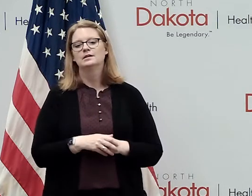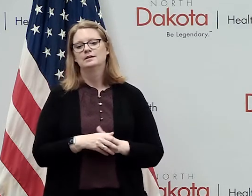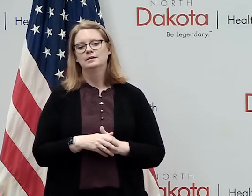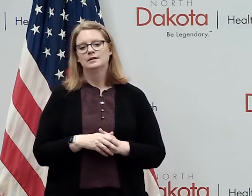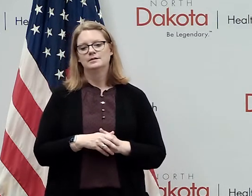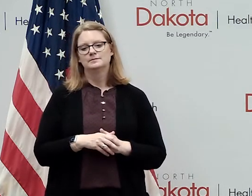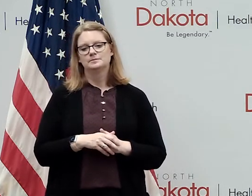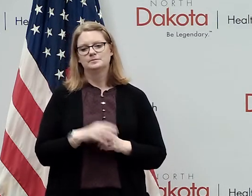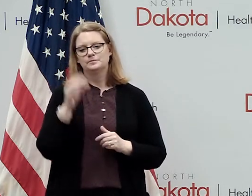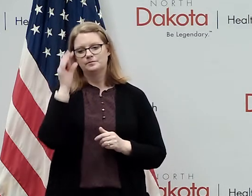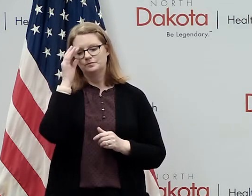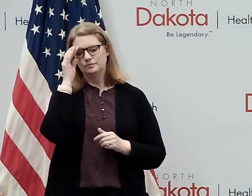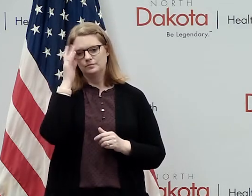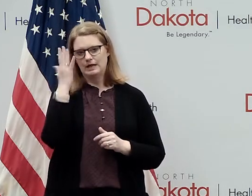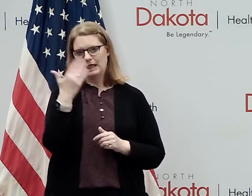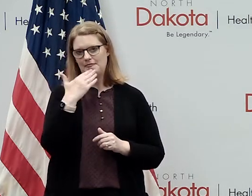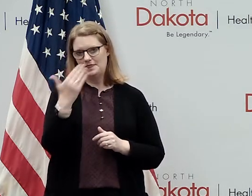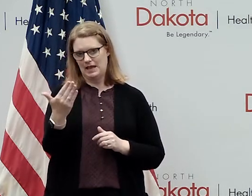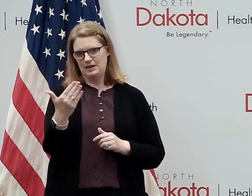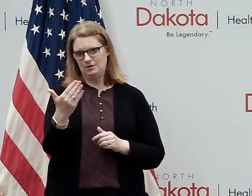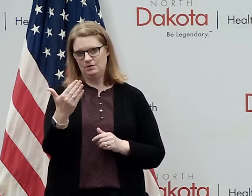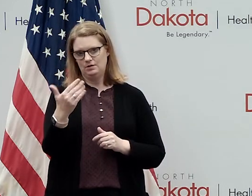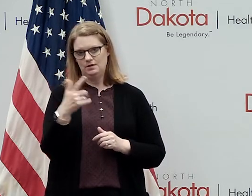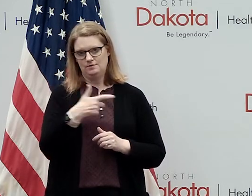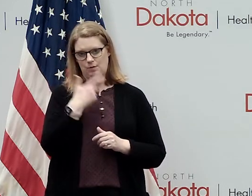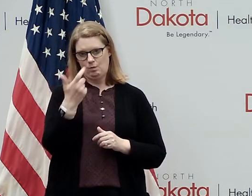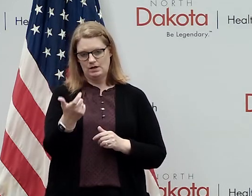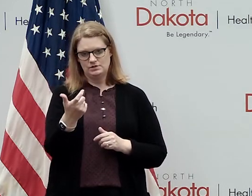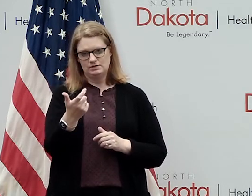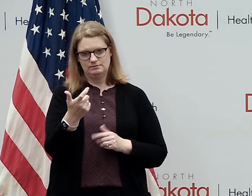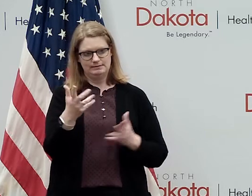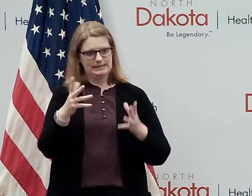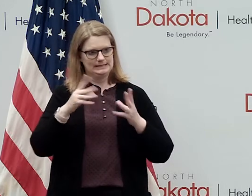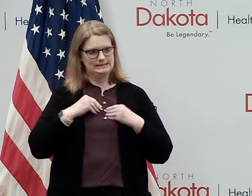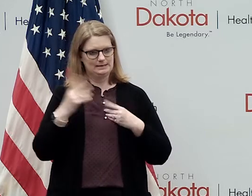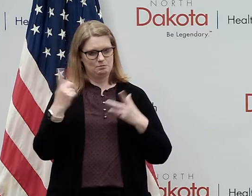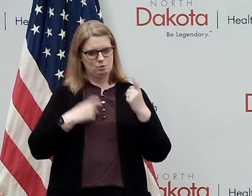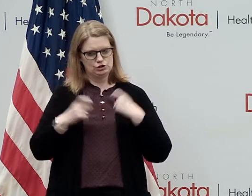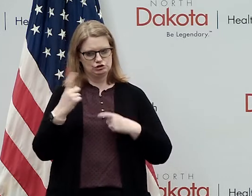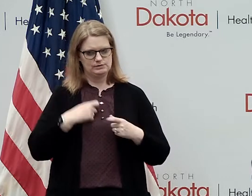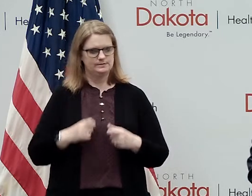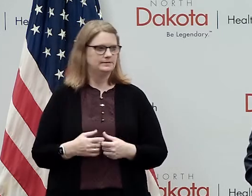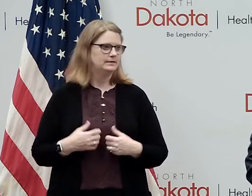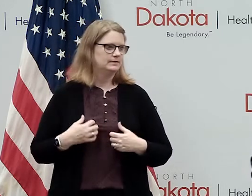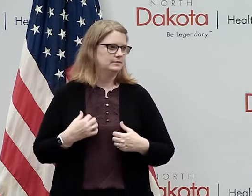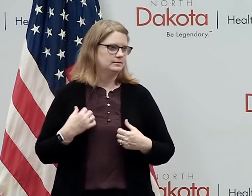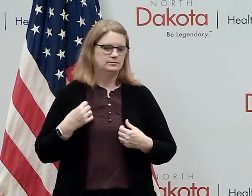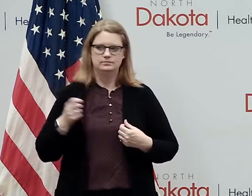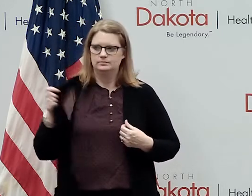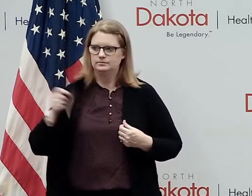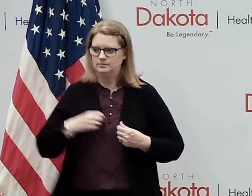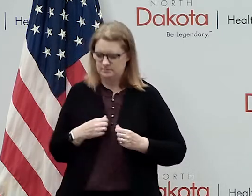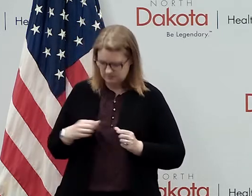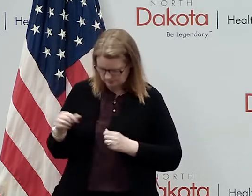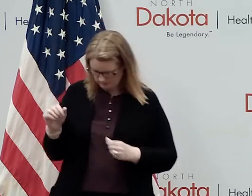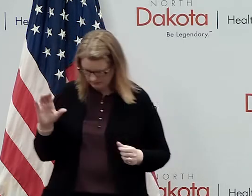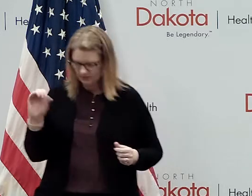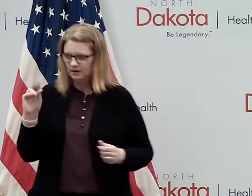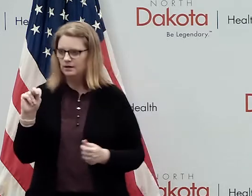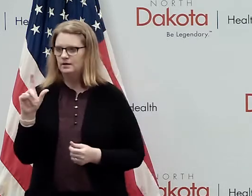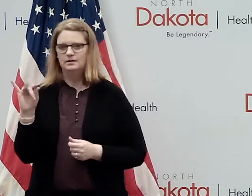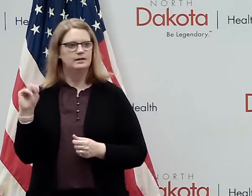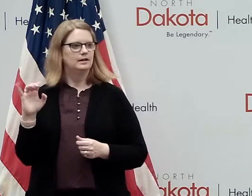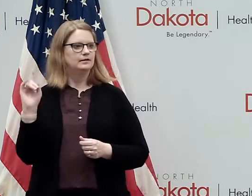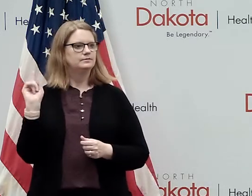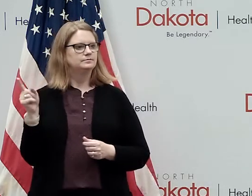just say thank you again for tuning in today, and we'll stand for questions. We're going to go online first, and then